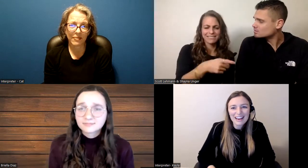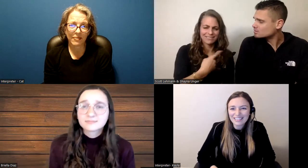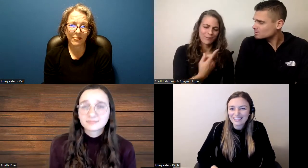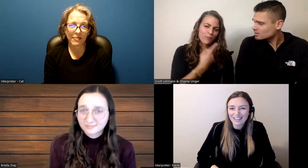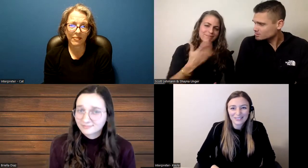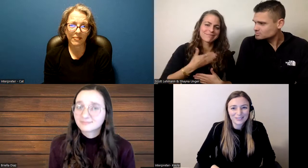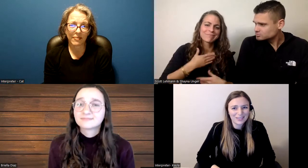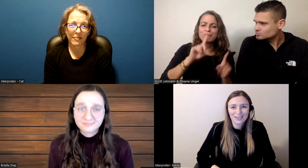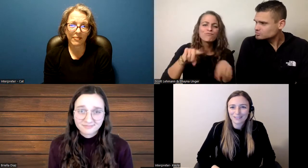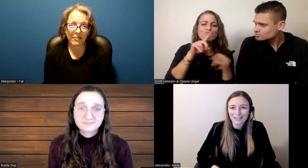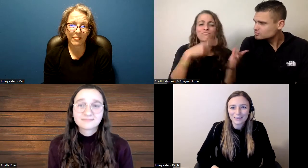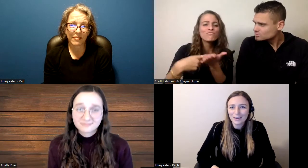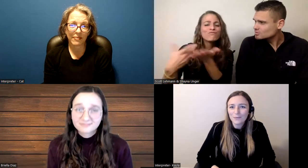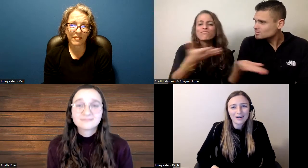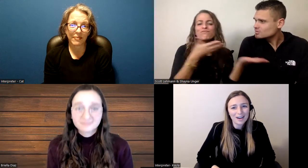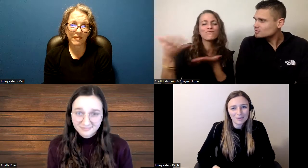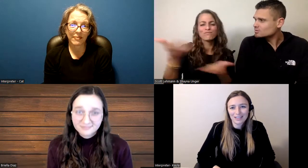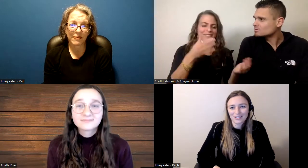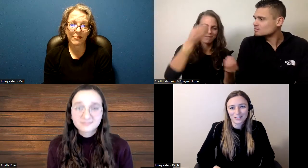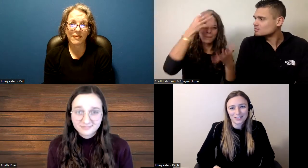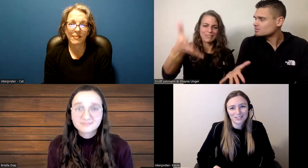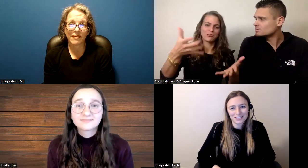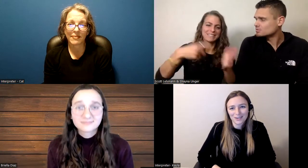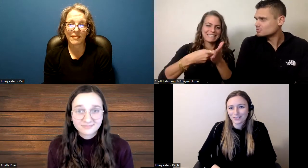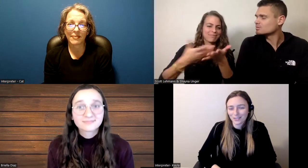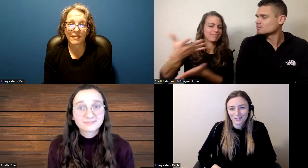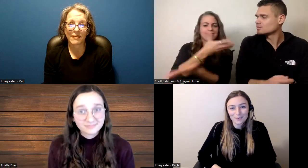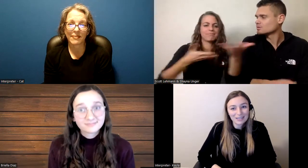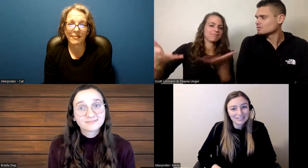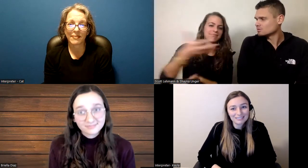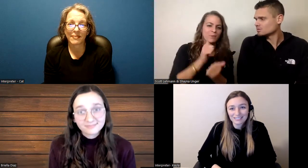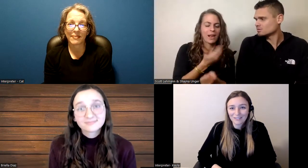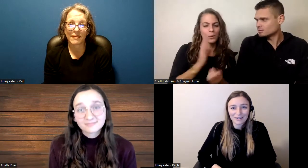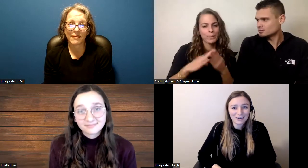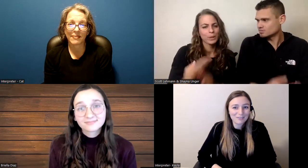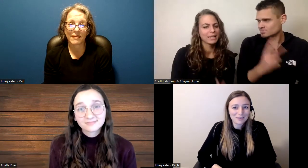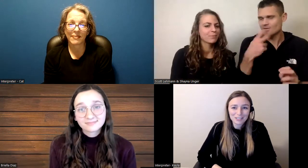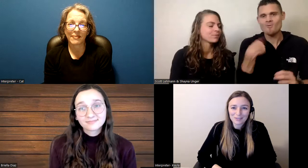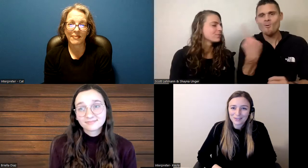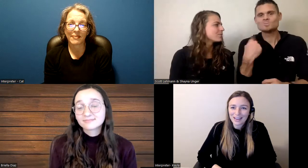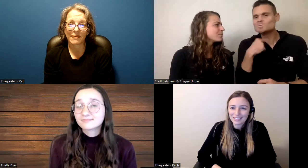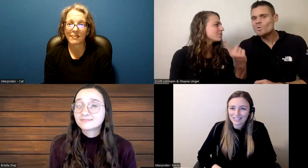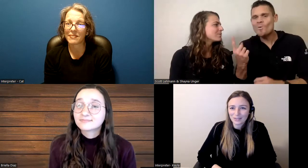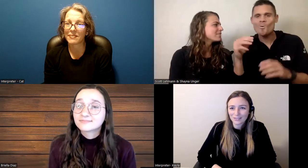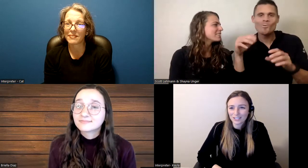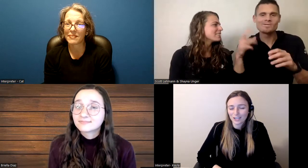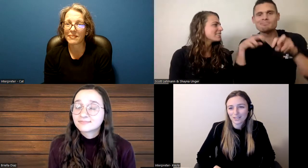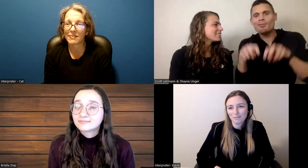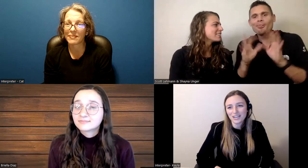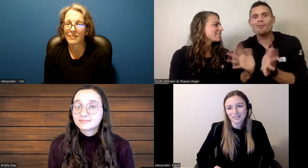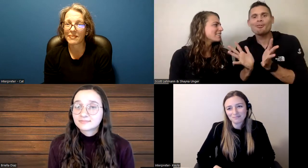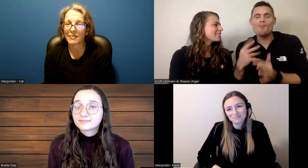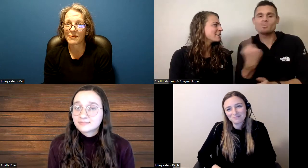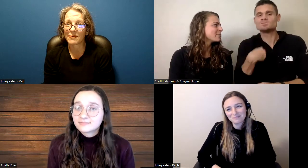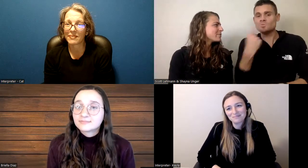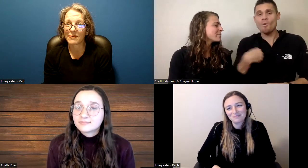or anything that you think of later, we are happy to answer your questions. So, you know, we can give out our information with you guys and we'd love to share it with the